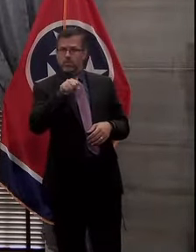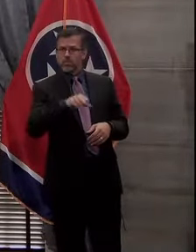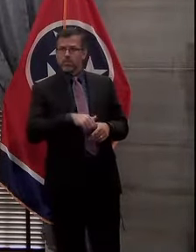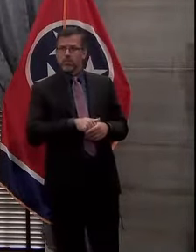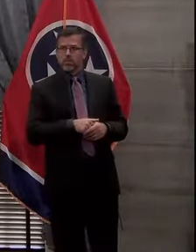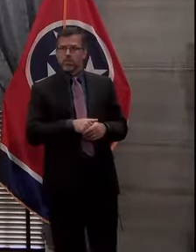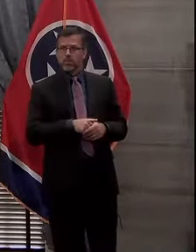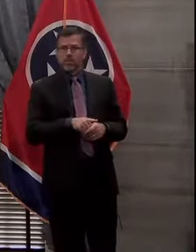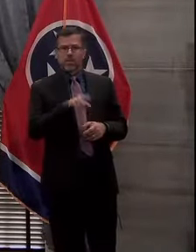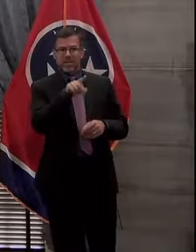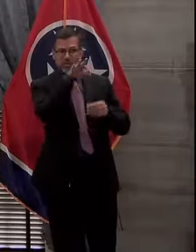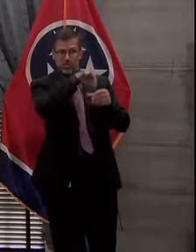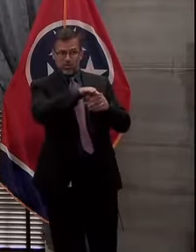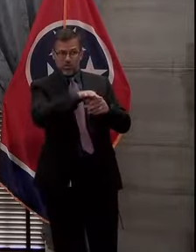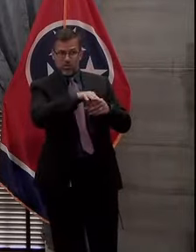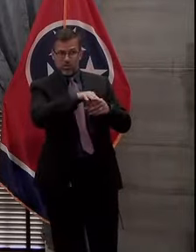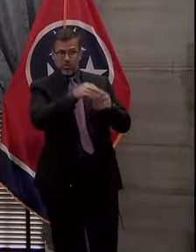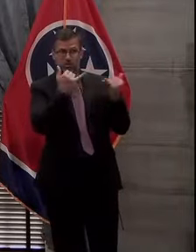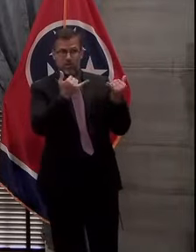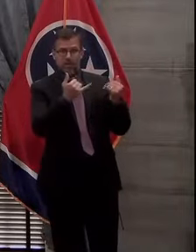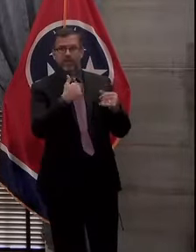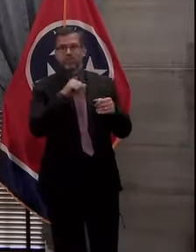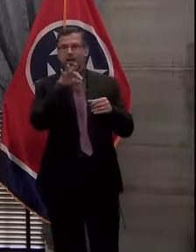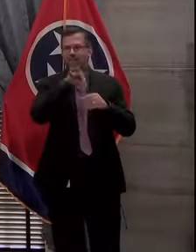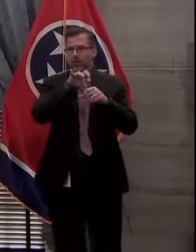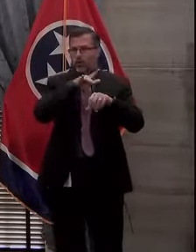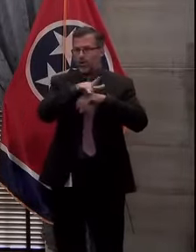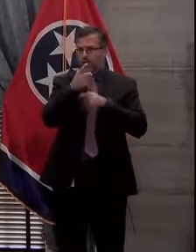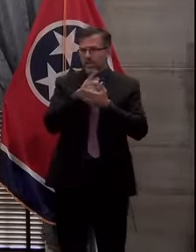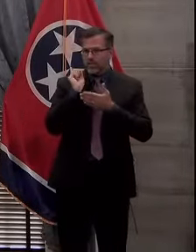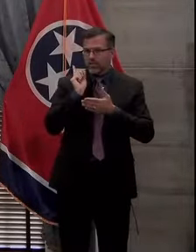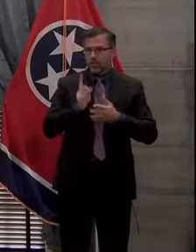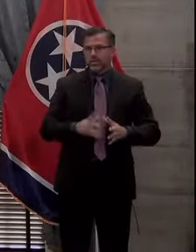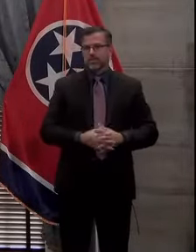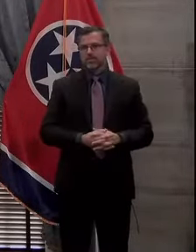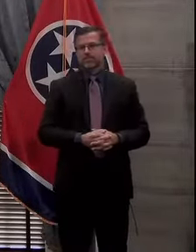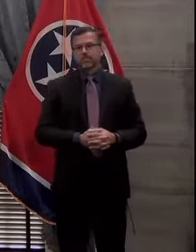you vote in person today? I voted early last week.